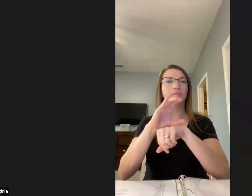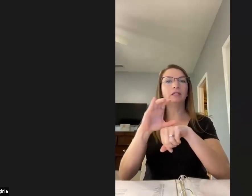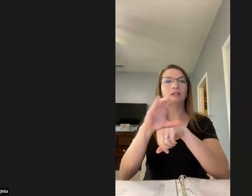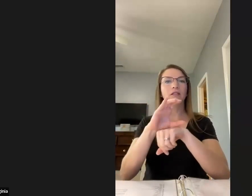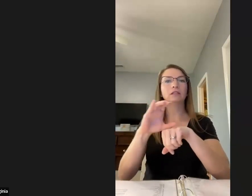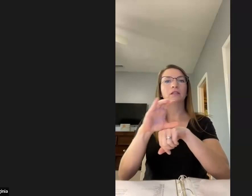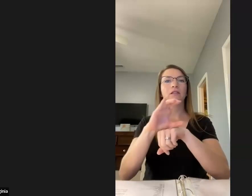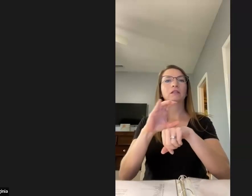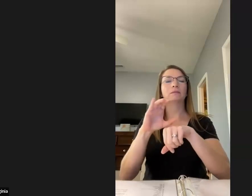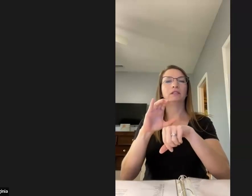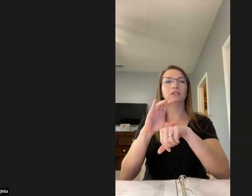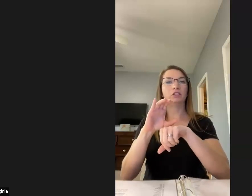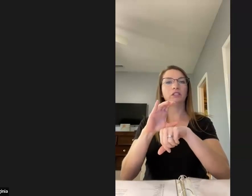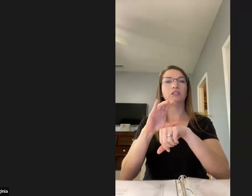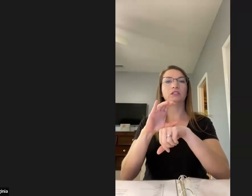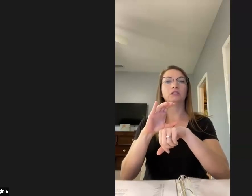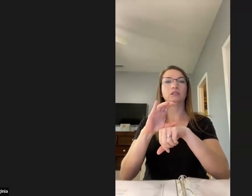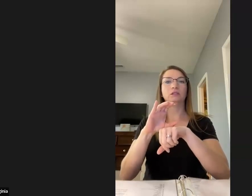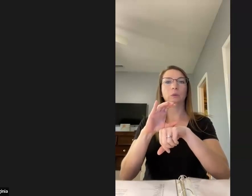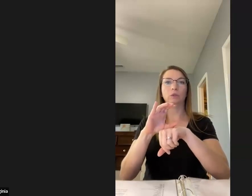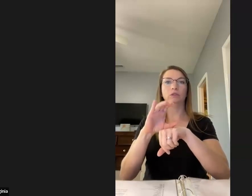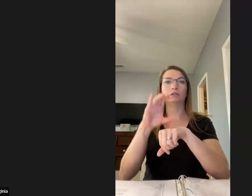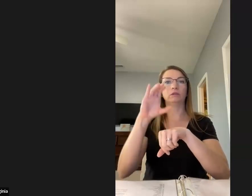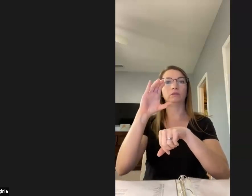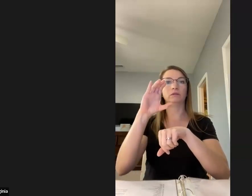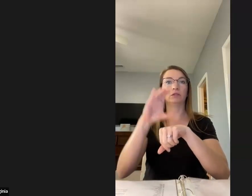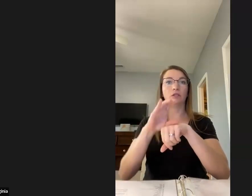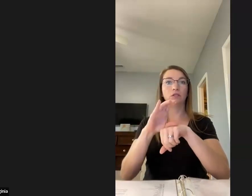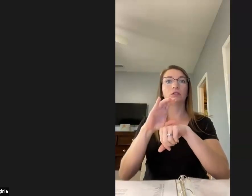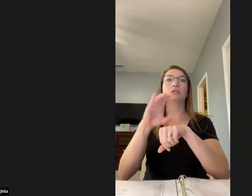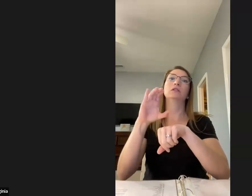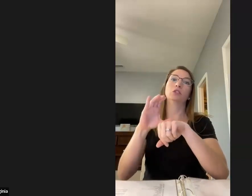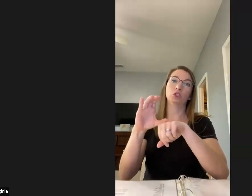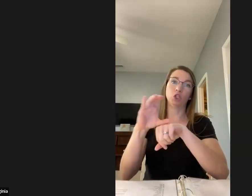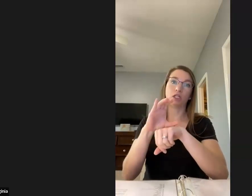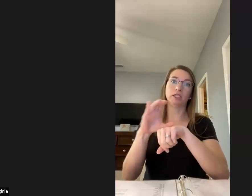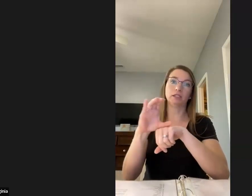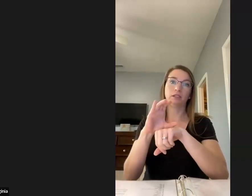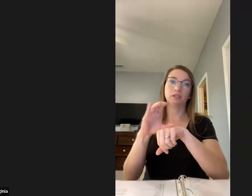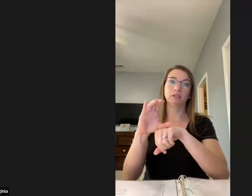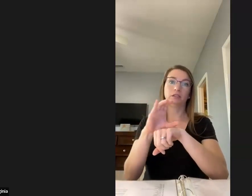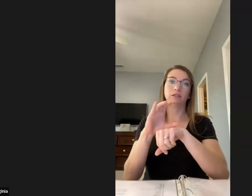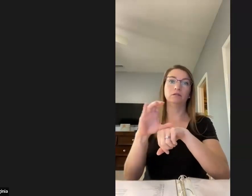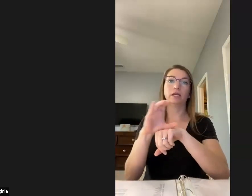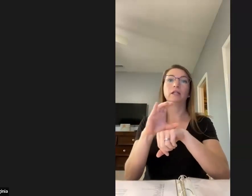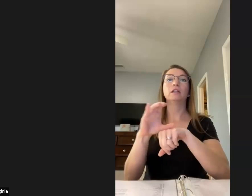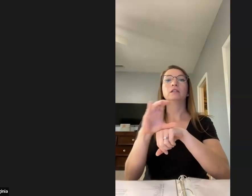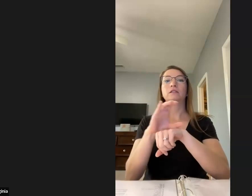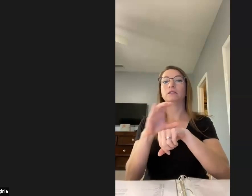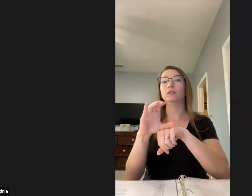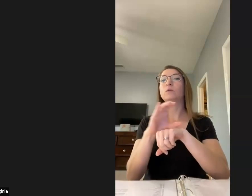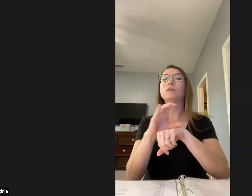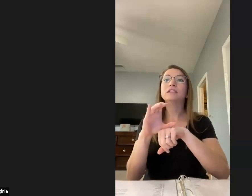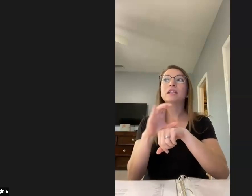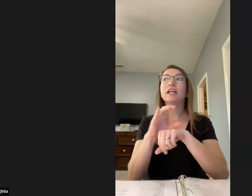movement because it changes the word. So church, chocolate. Okay. So you don't want to say I'm